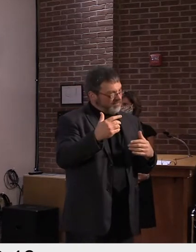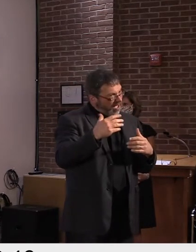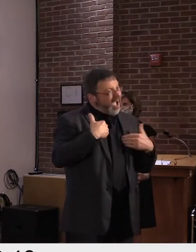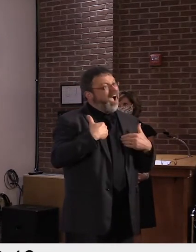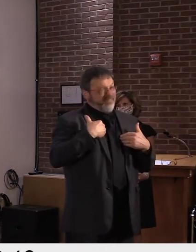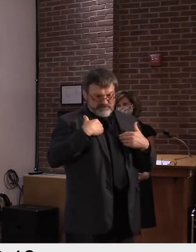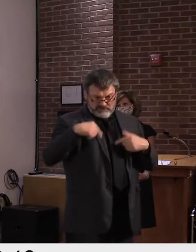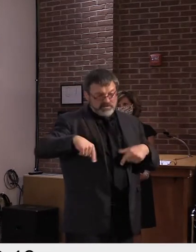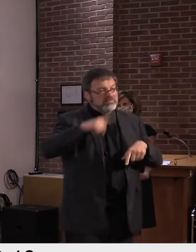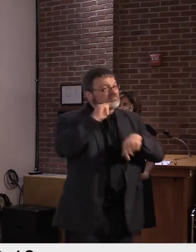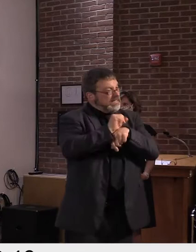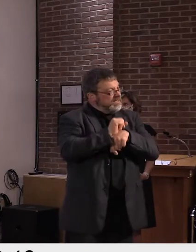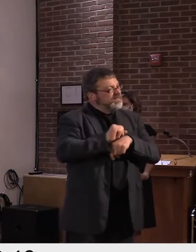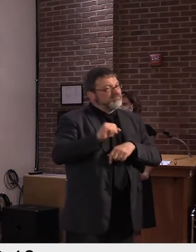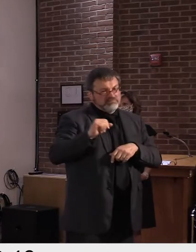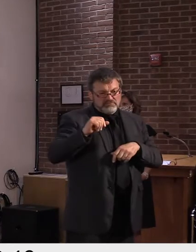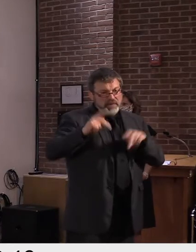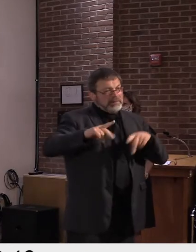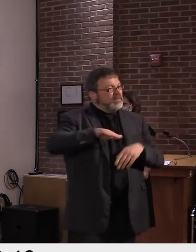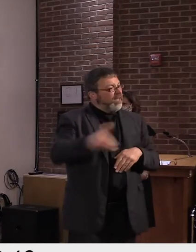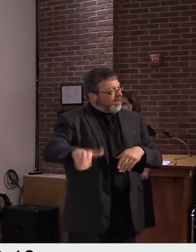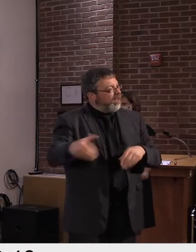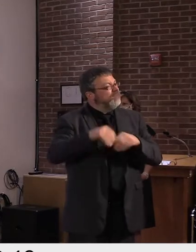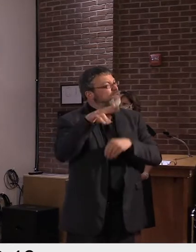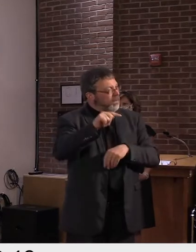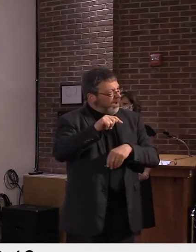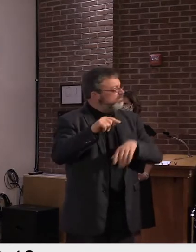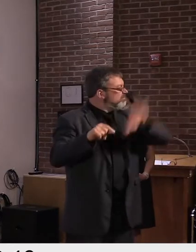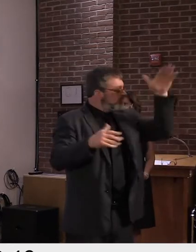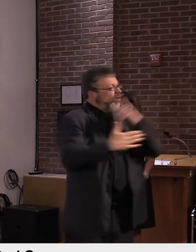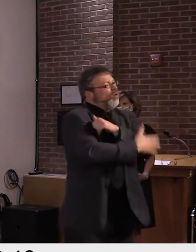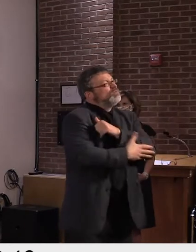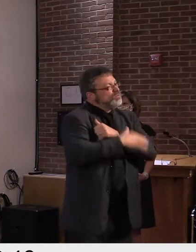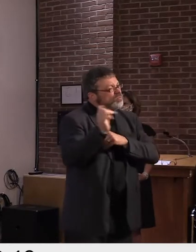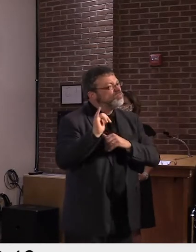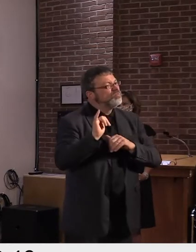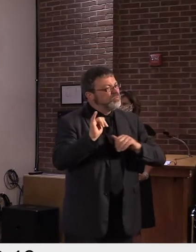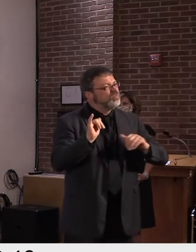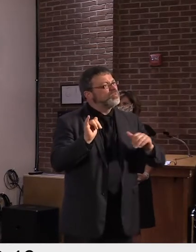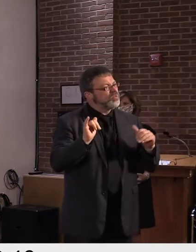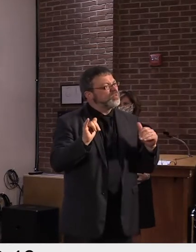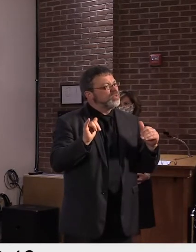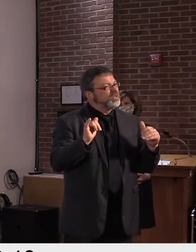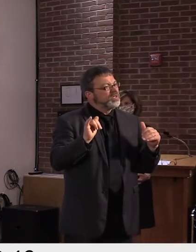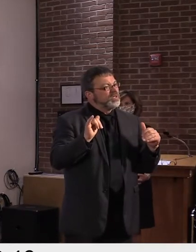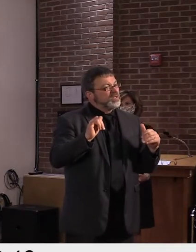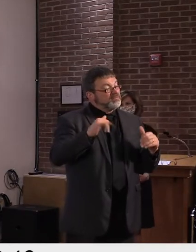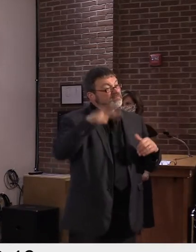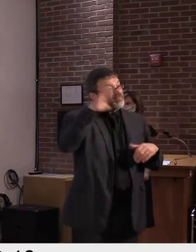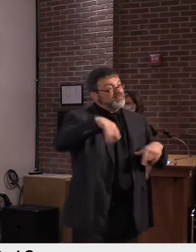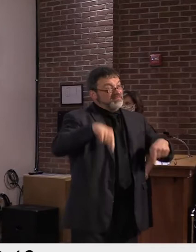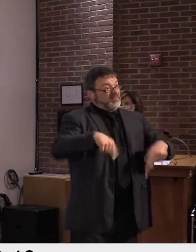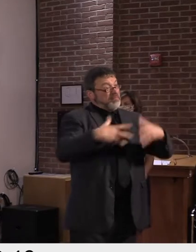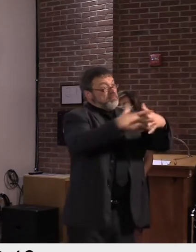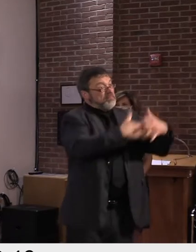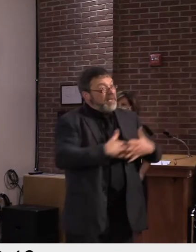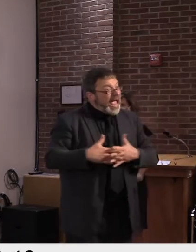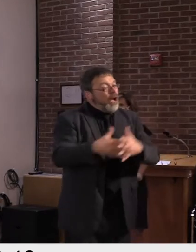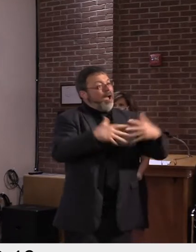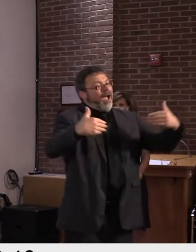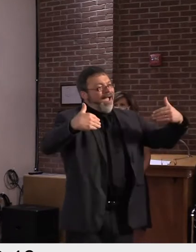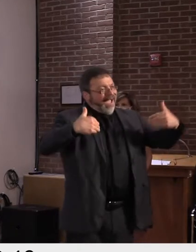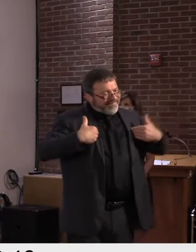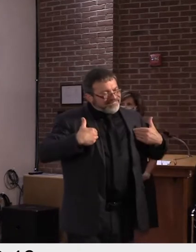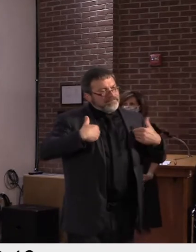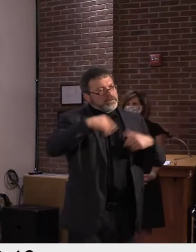people who have had the virus, and those are only the ones we actually know of. Like some other